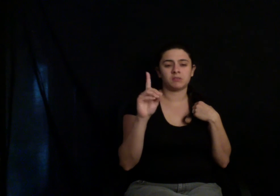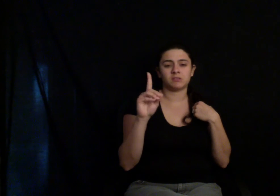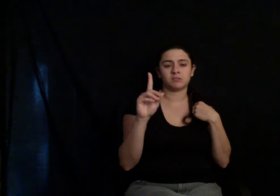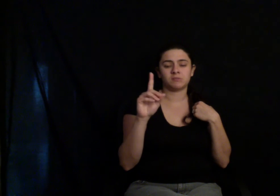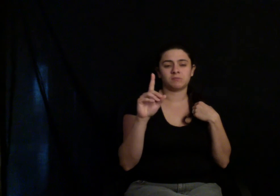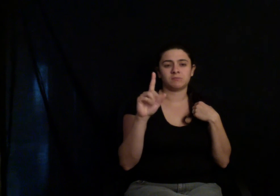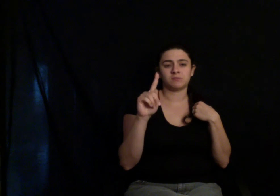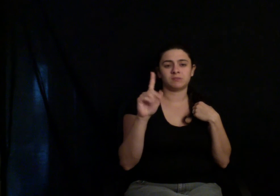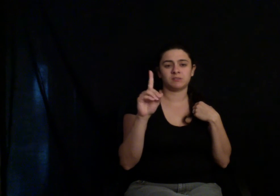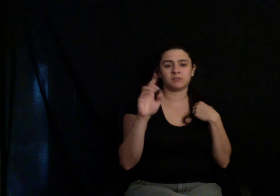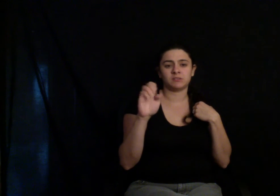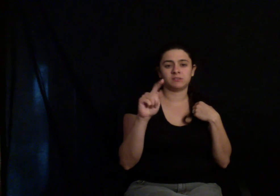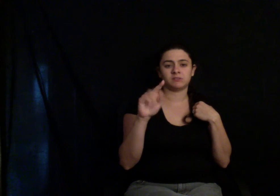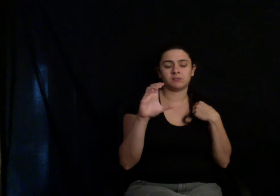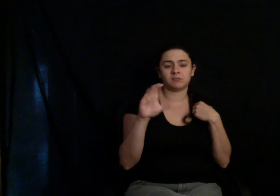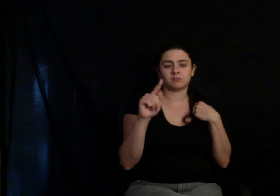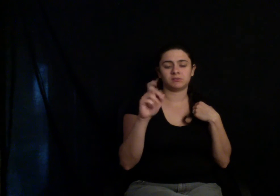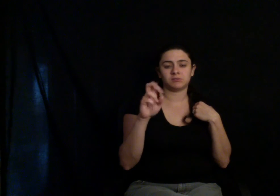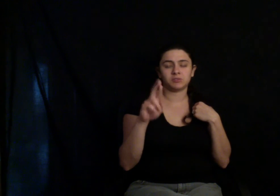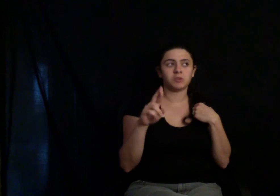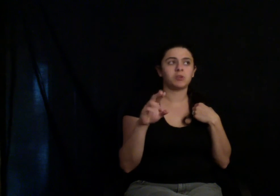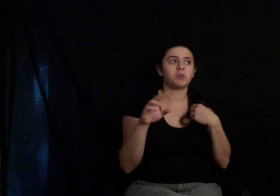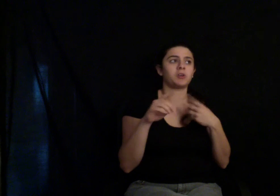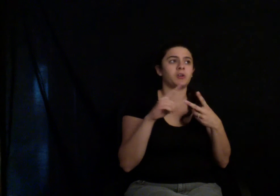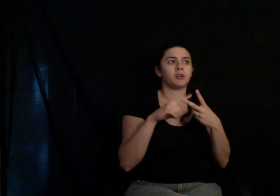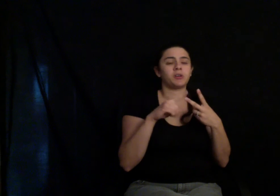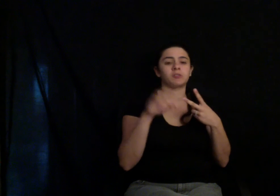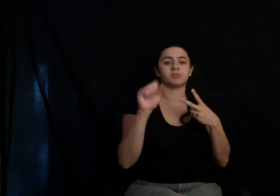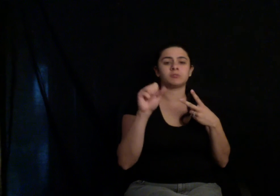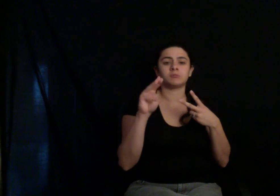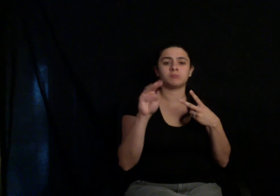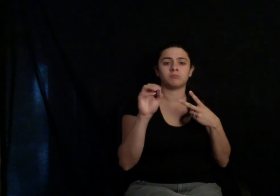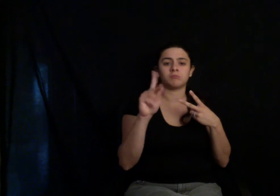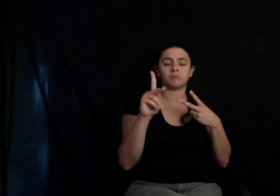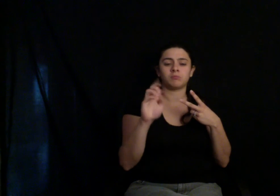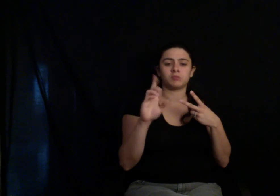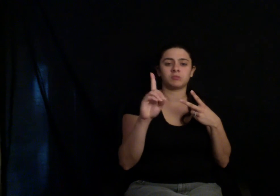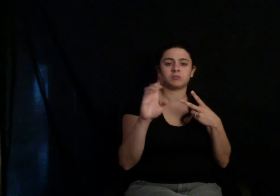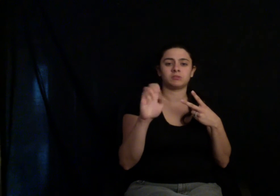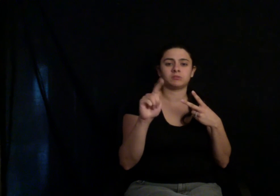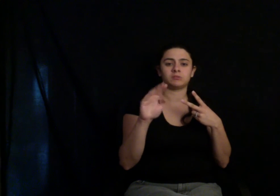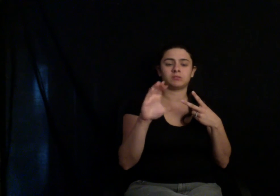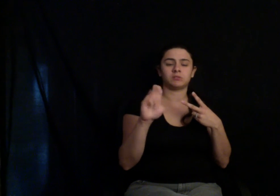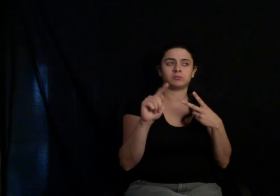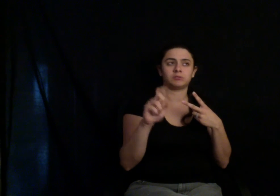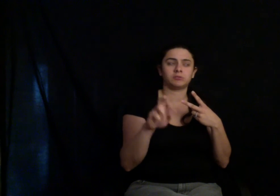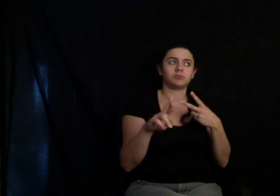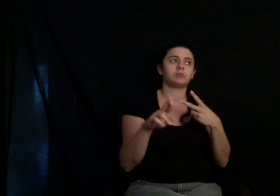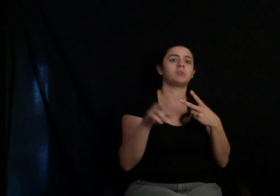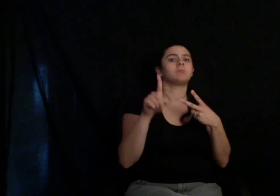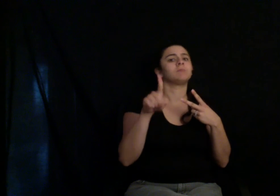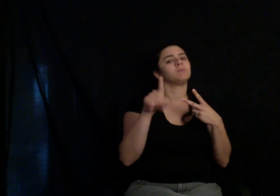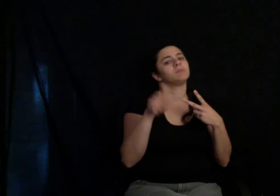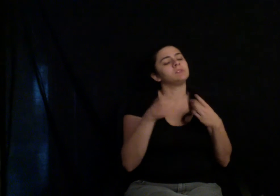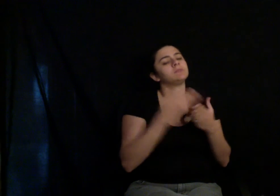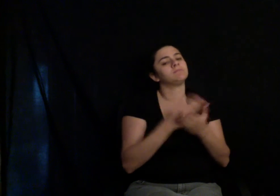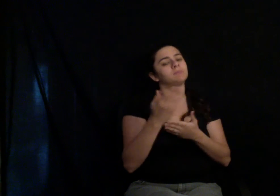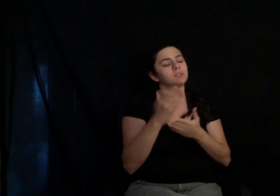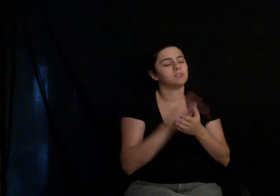thing happens all the time. It's really sad. People aren't prepared. I myself was in a house fire last